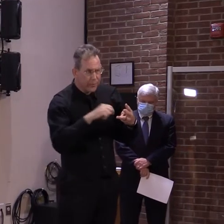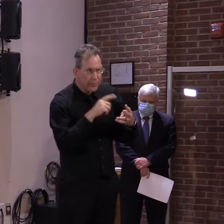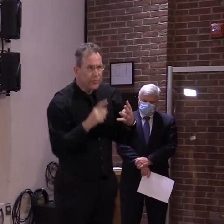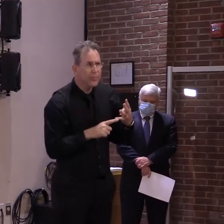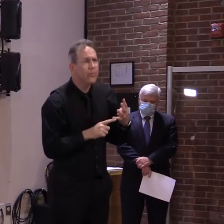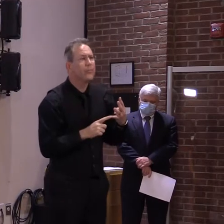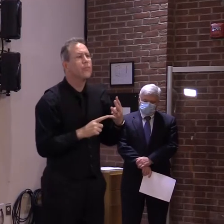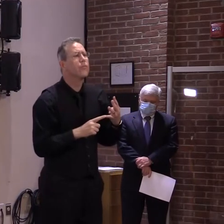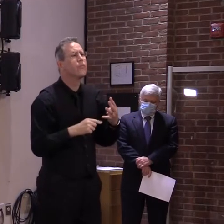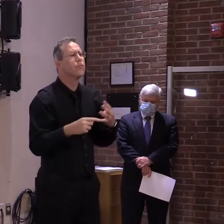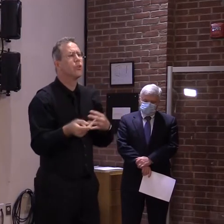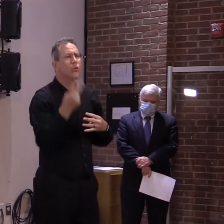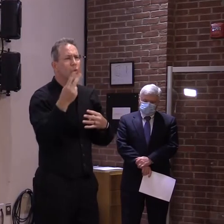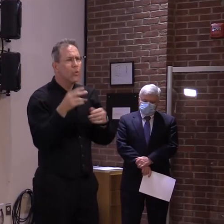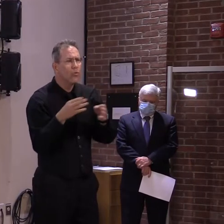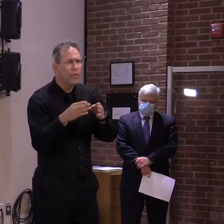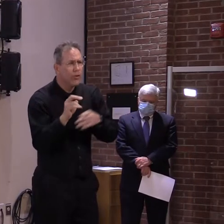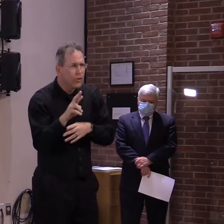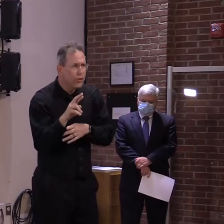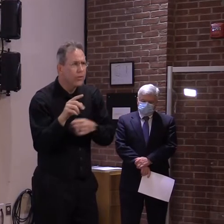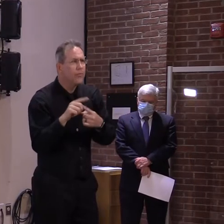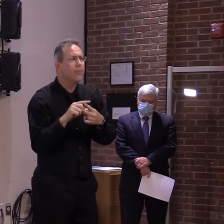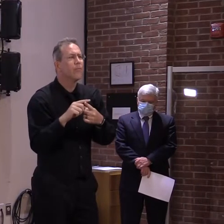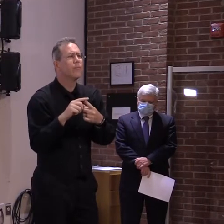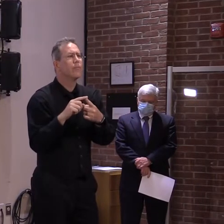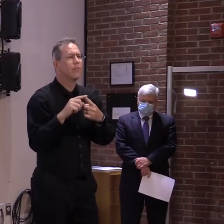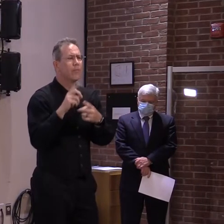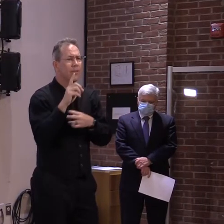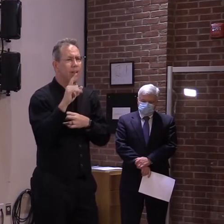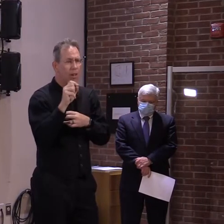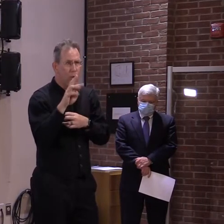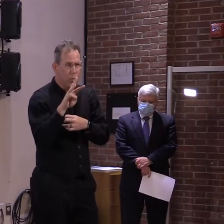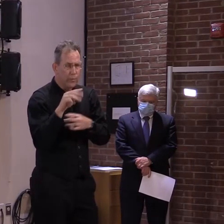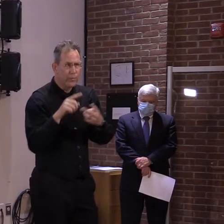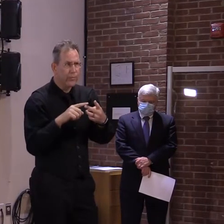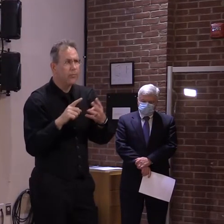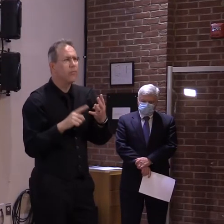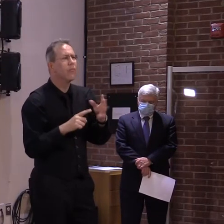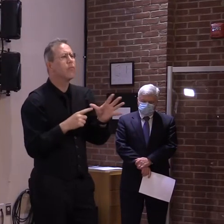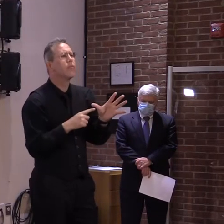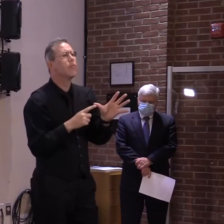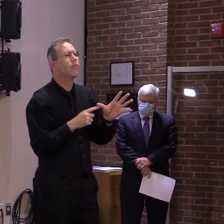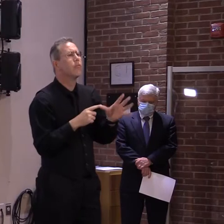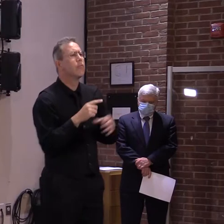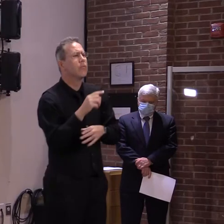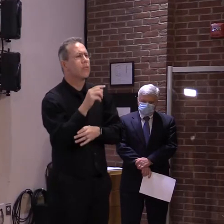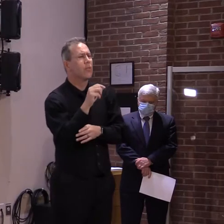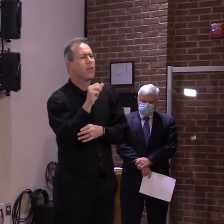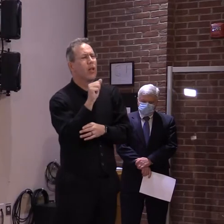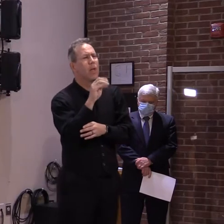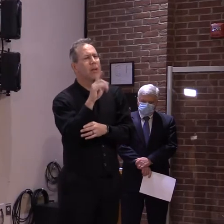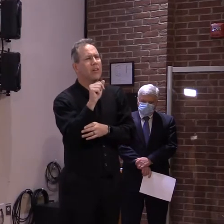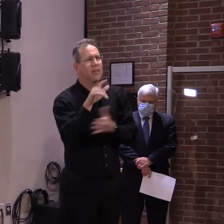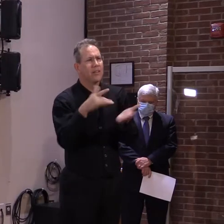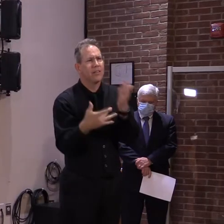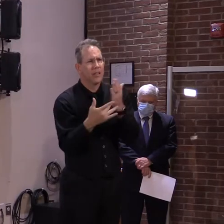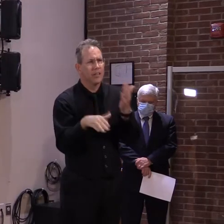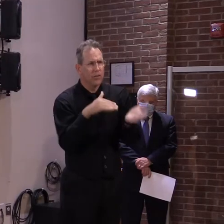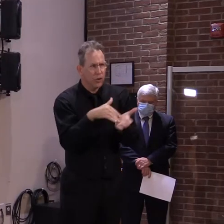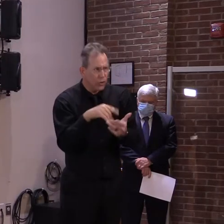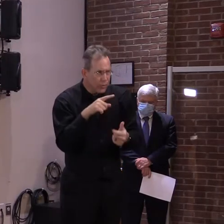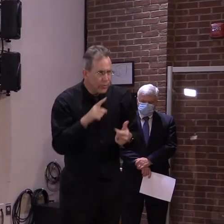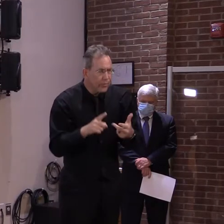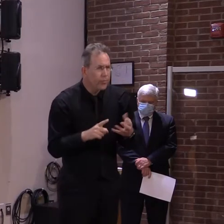Union in Ludlow, and the Southwest Vermont Technical Center in Bennington. Not all the schools in all these districts will be